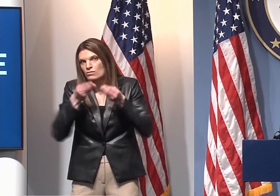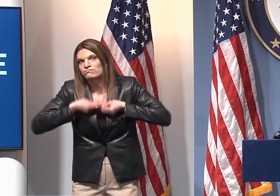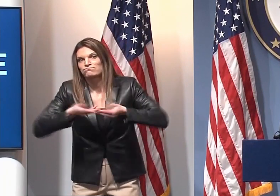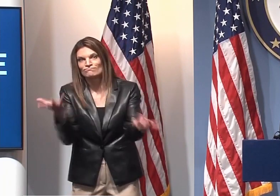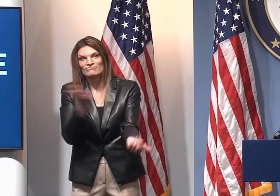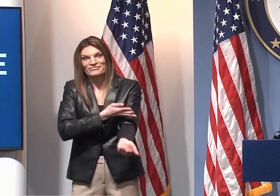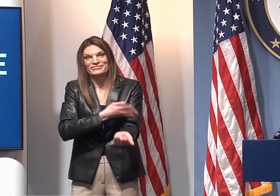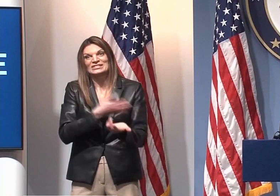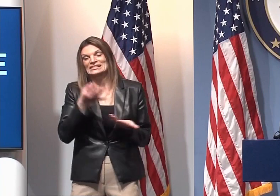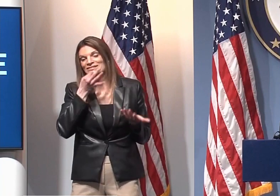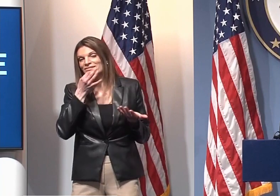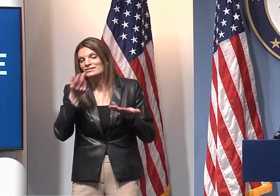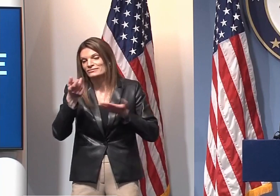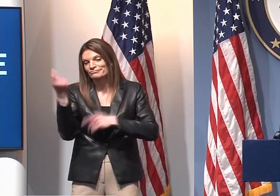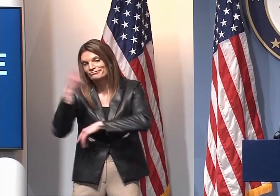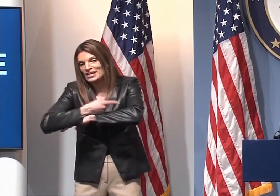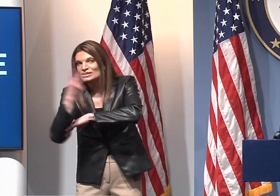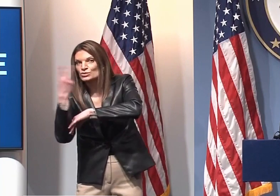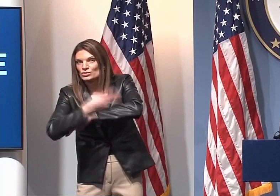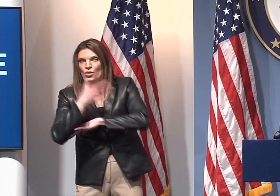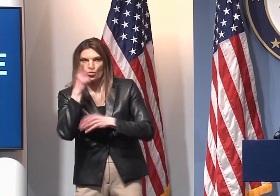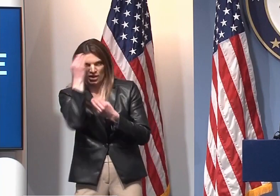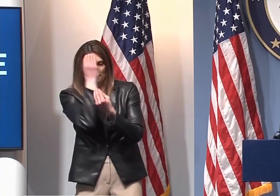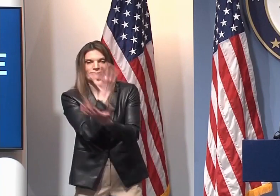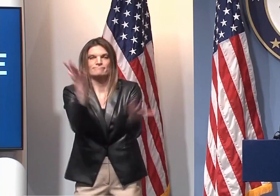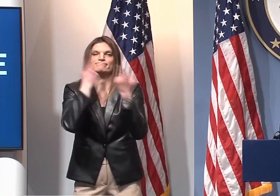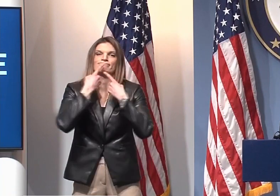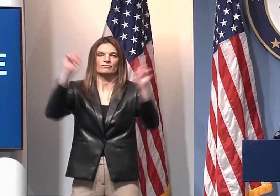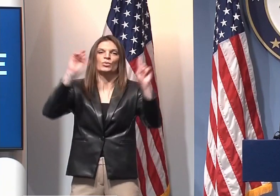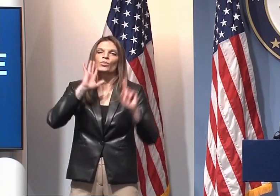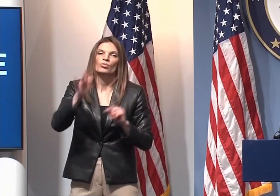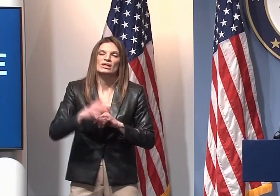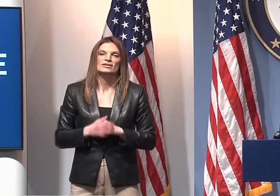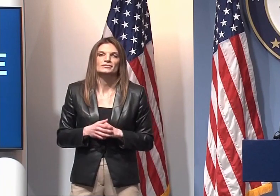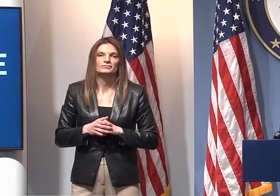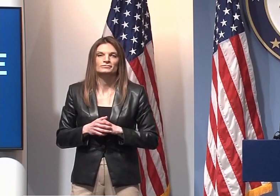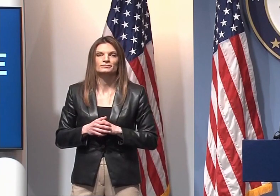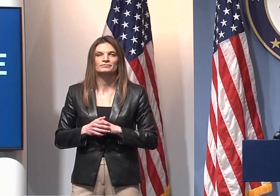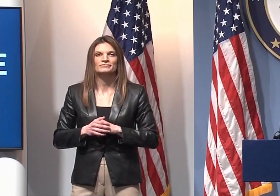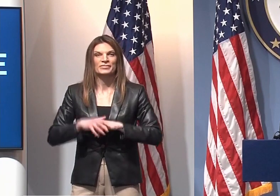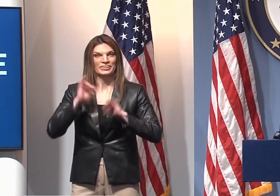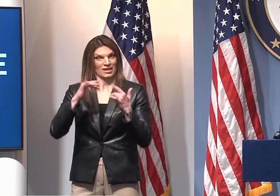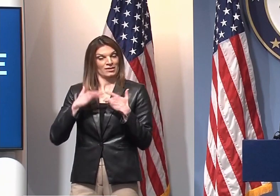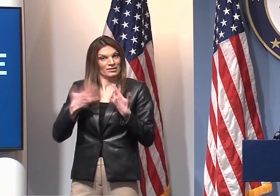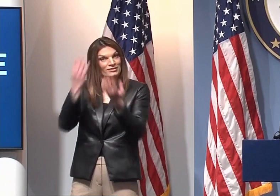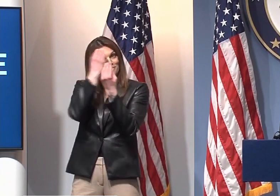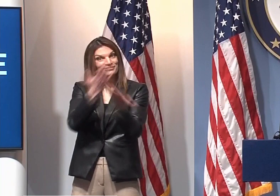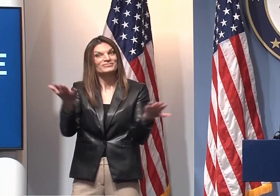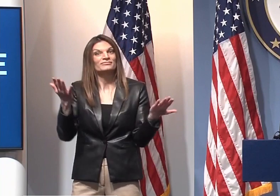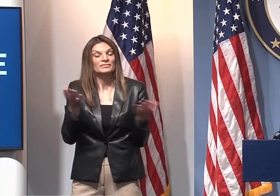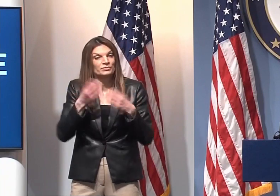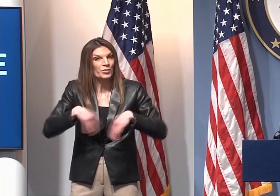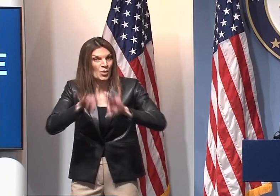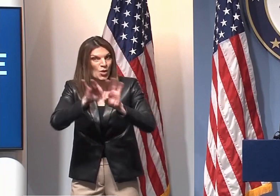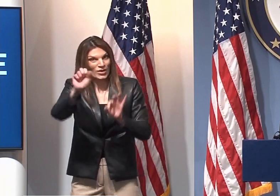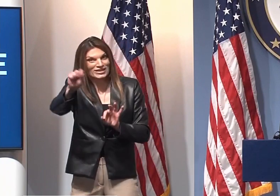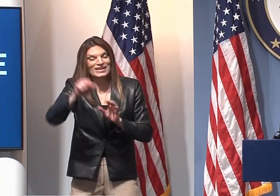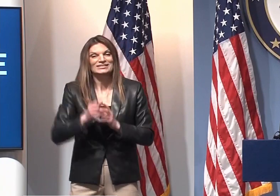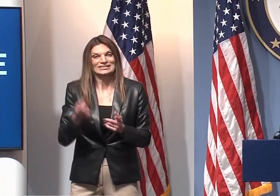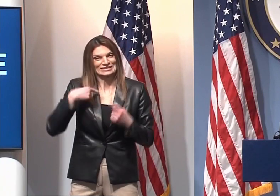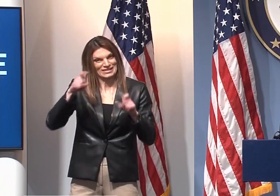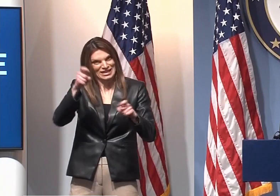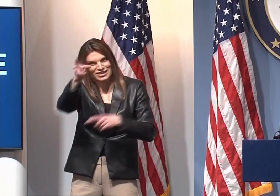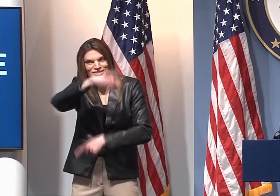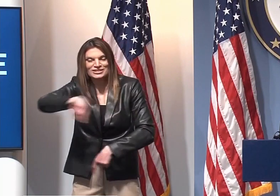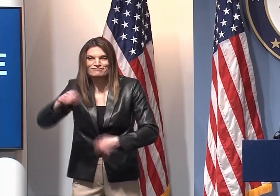sharing those in the coming couple of days. Even with treatment breakthroughs like this one, we need everyone's help.